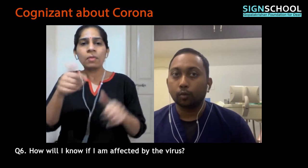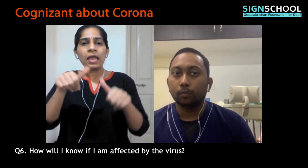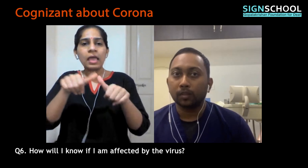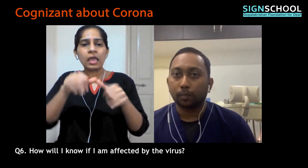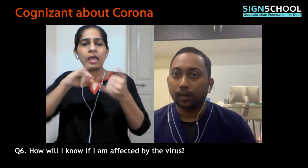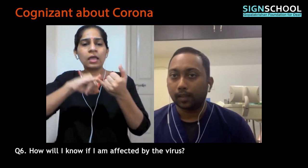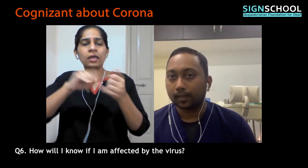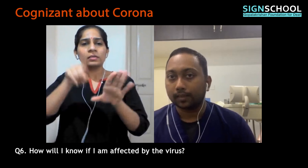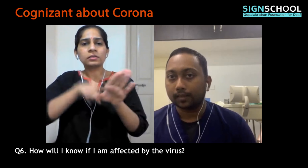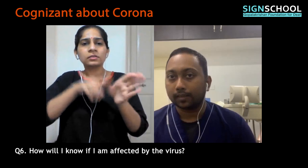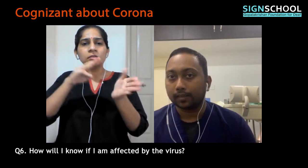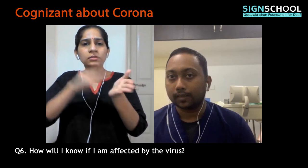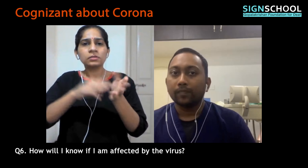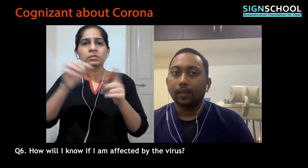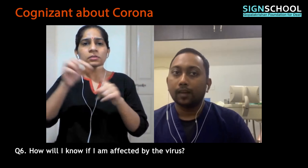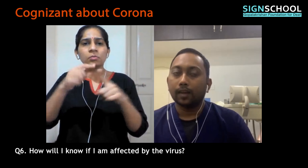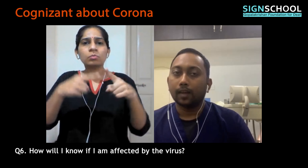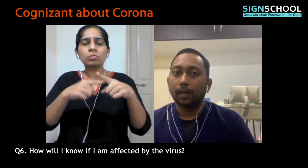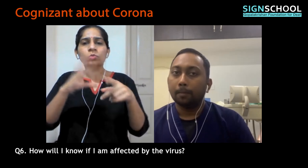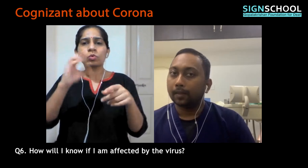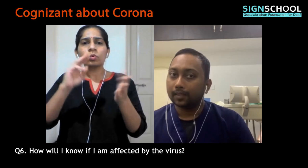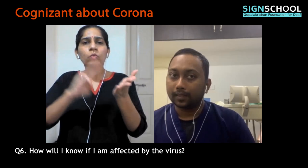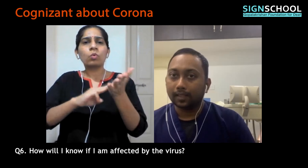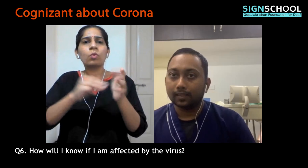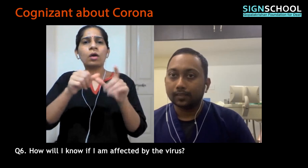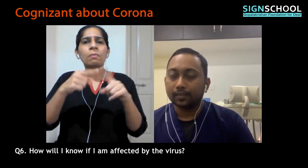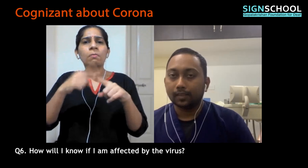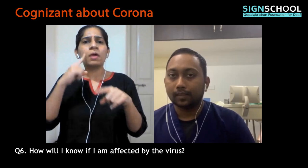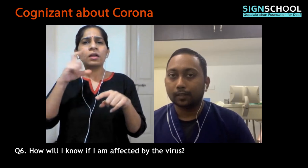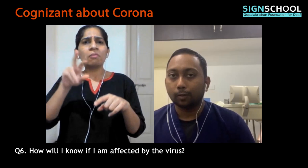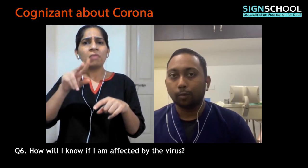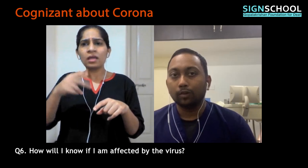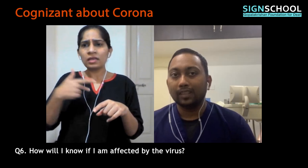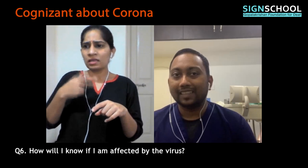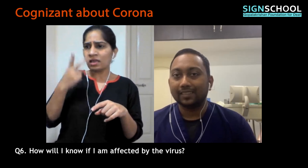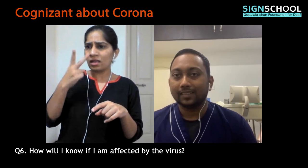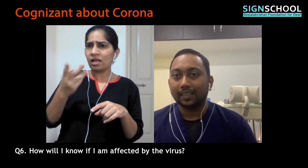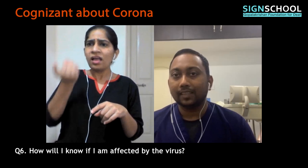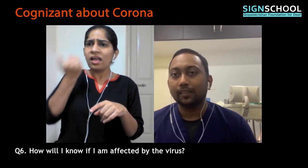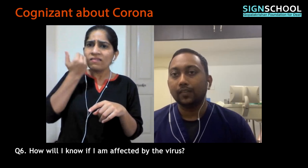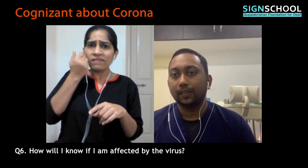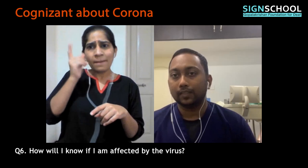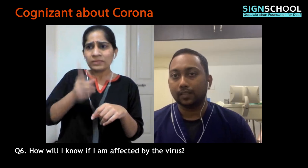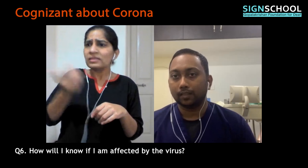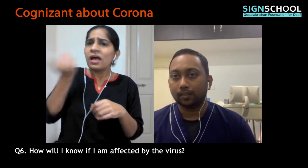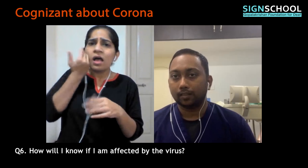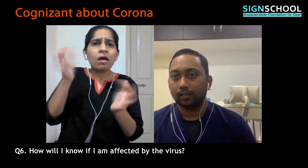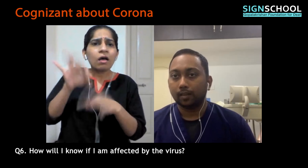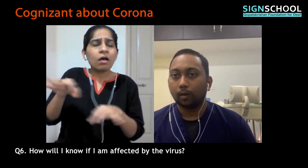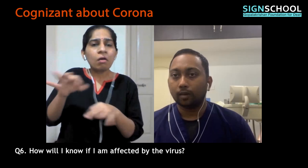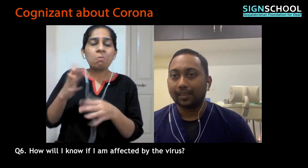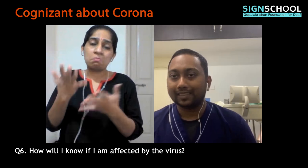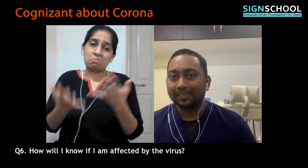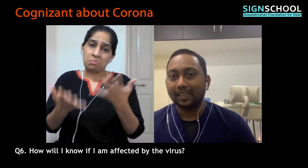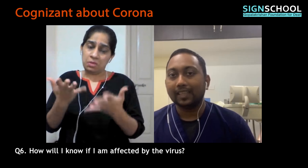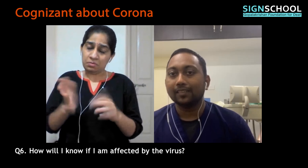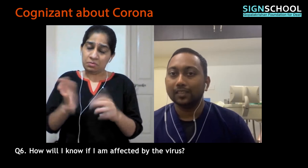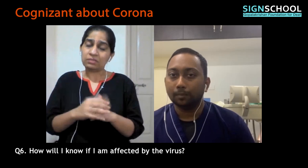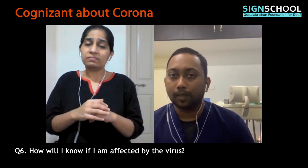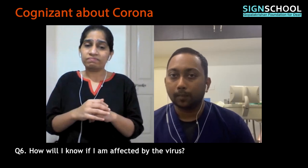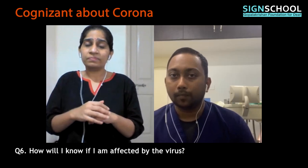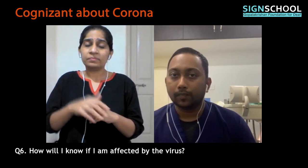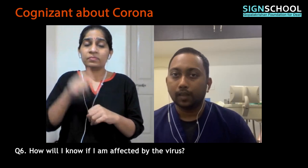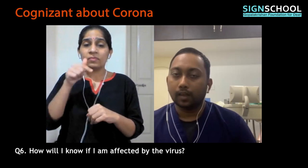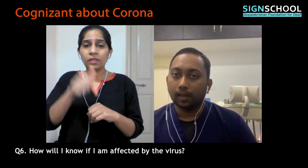is there, you could be spreading it. That's it. But the thing is, there's no distinctive feature or a